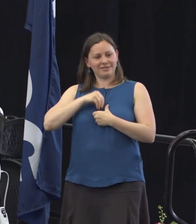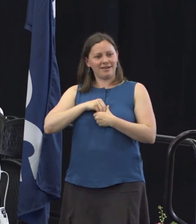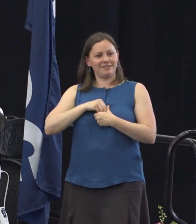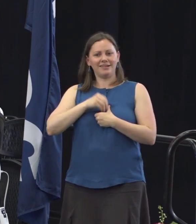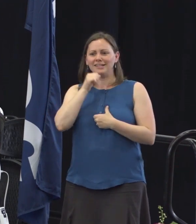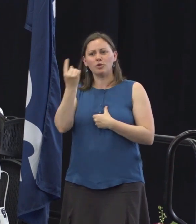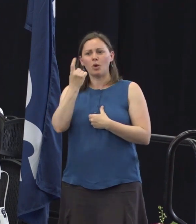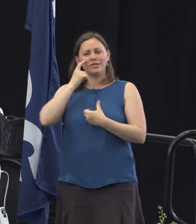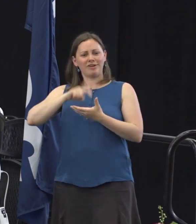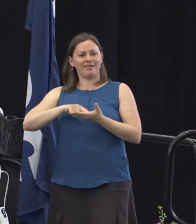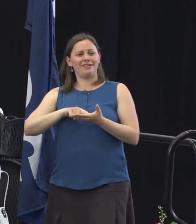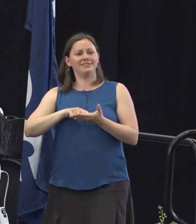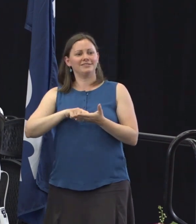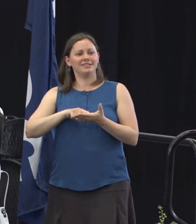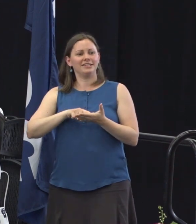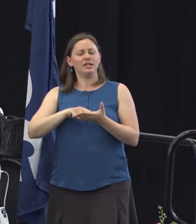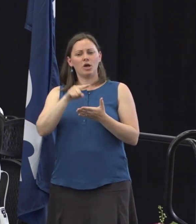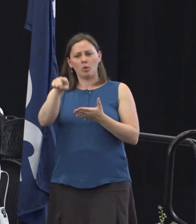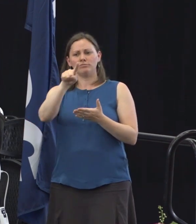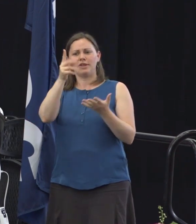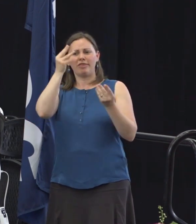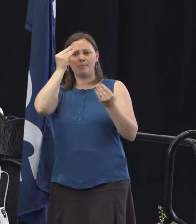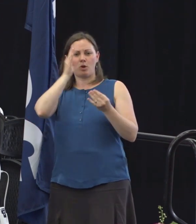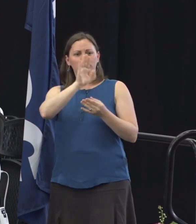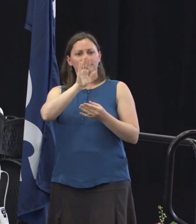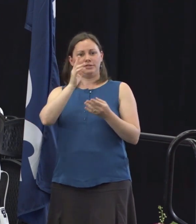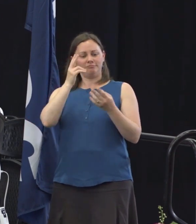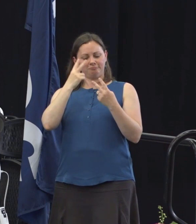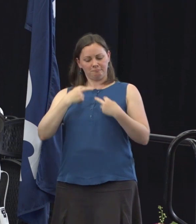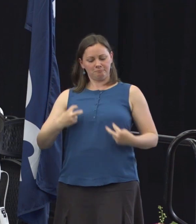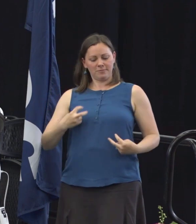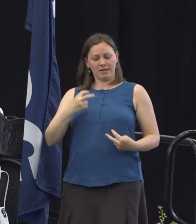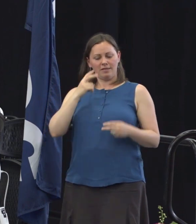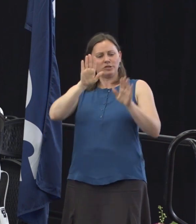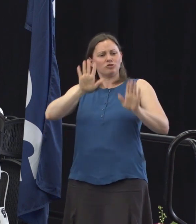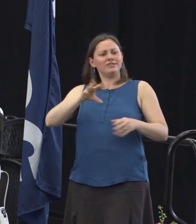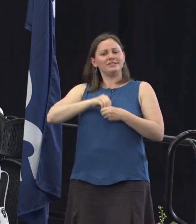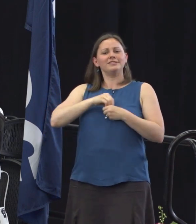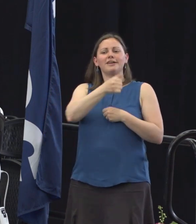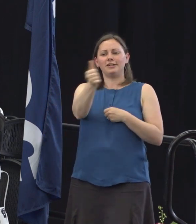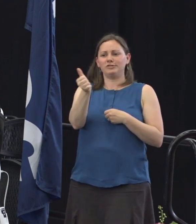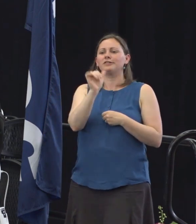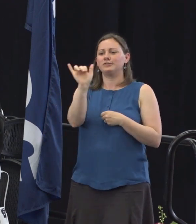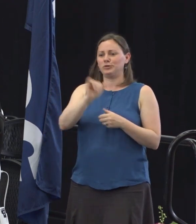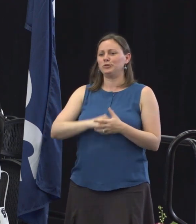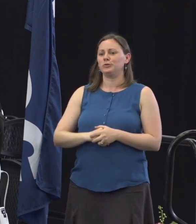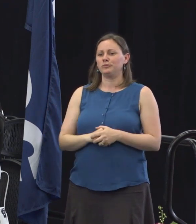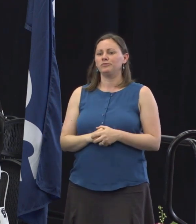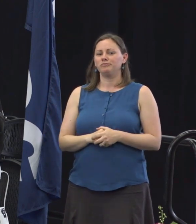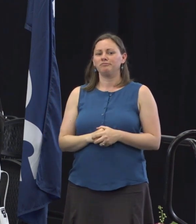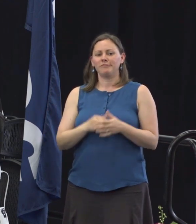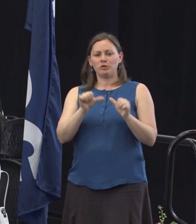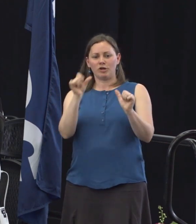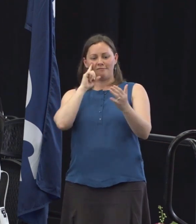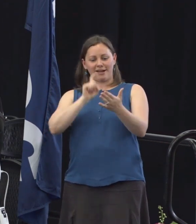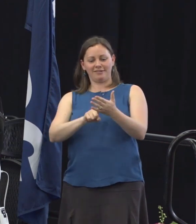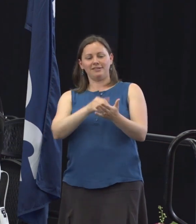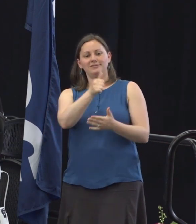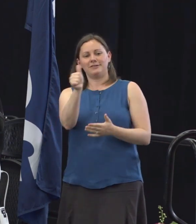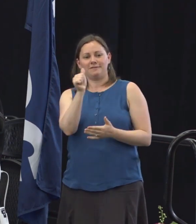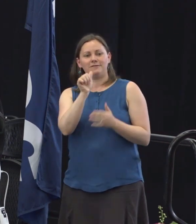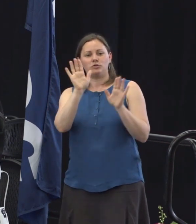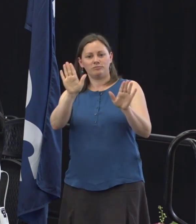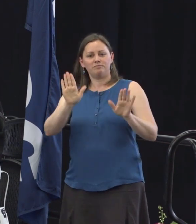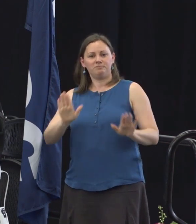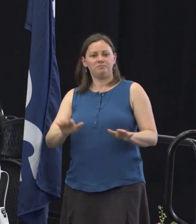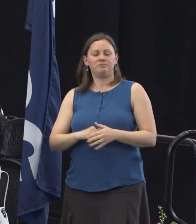Take a moment to think of all the greatness within yourself that you don't always see. We all bring so much to the table,